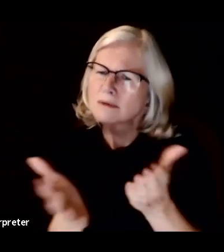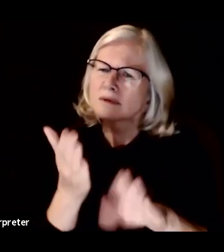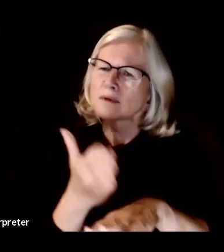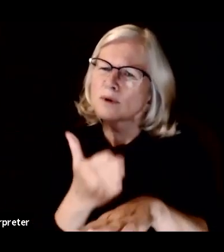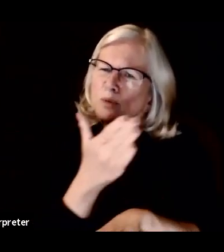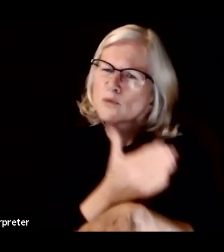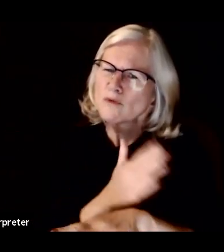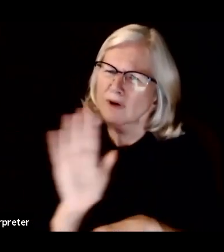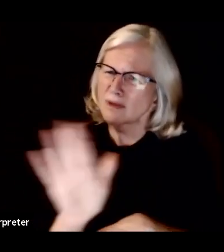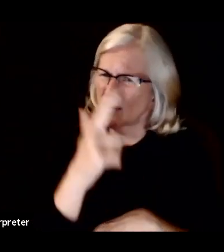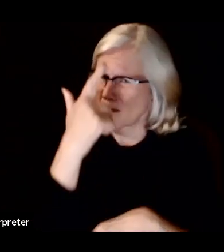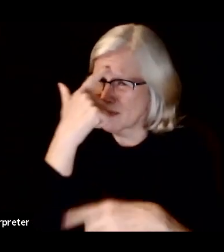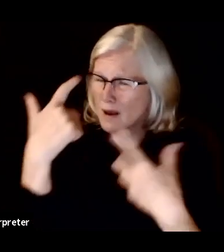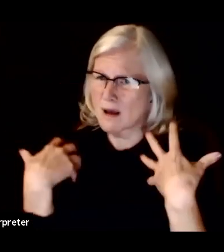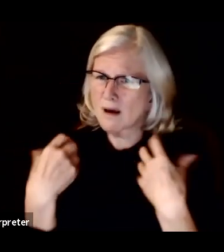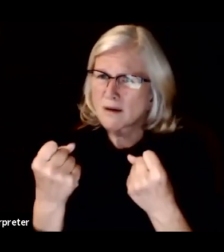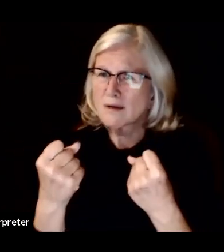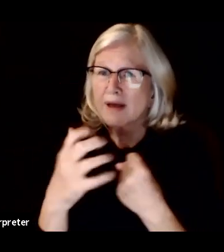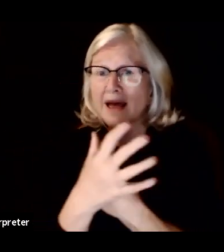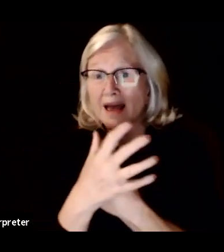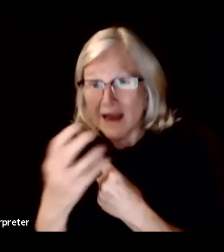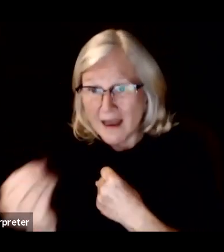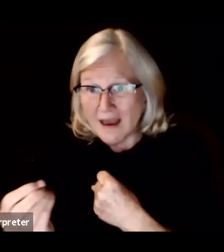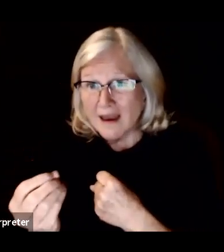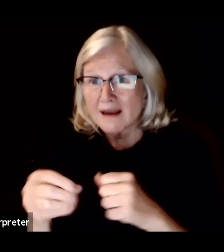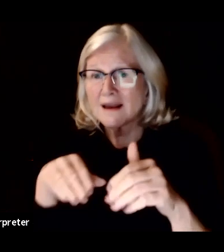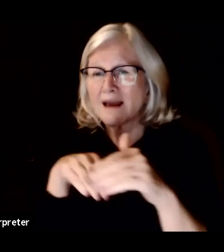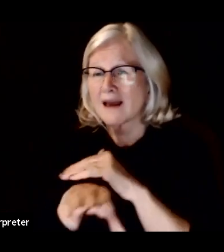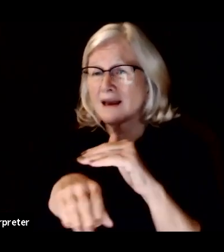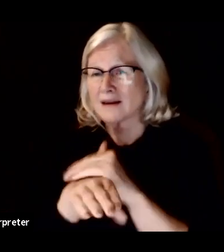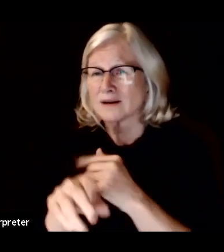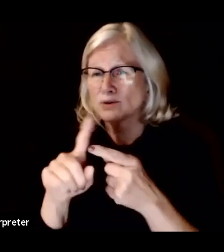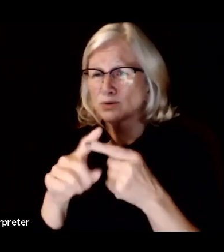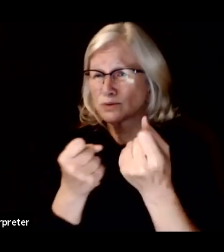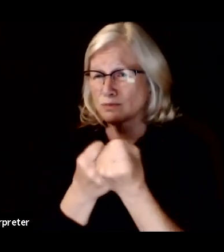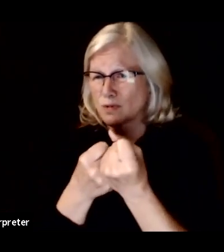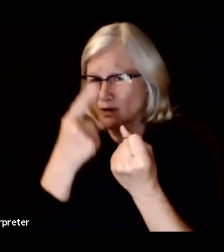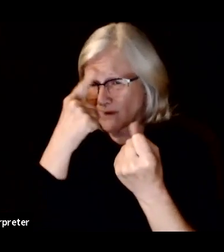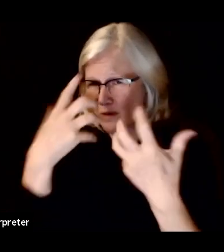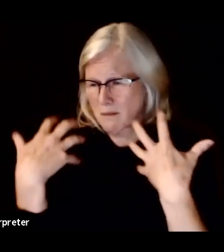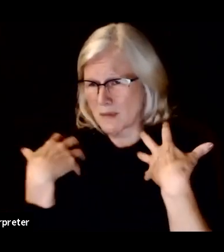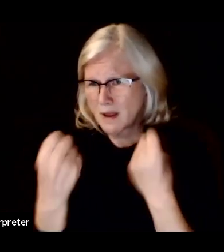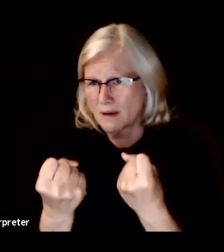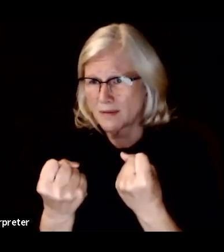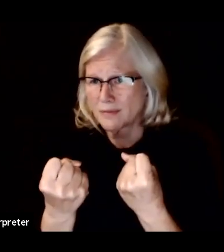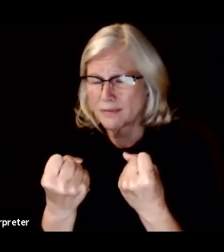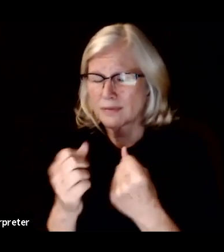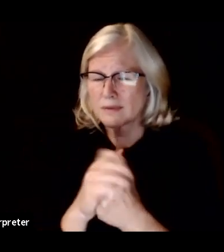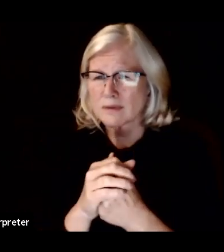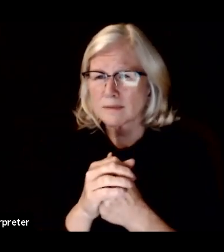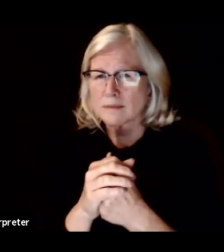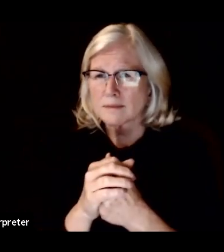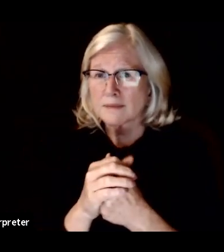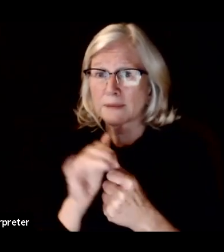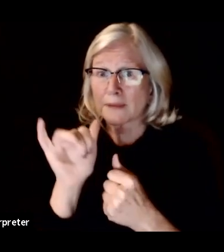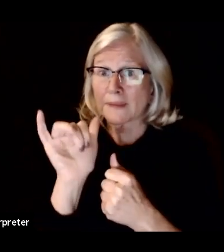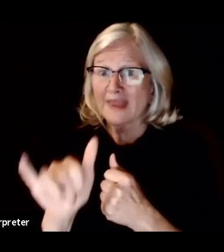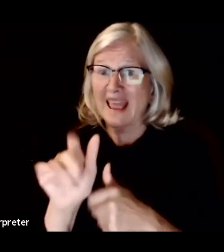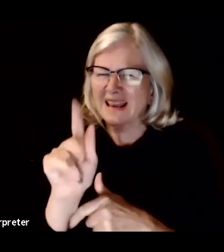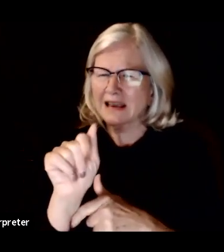health support. The toolkit includes a series of fact sheets, resource guides, and